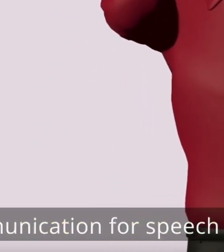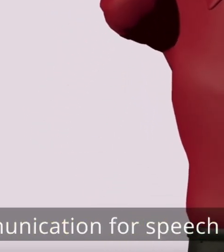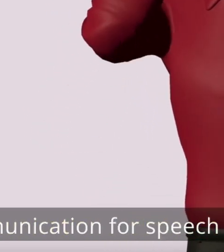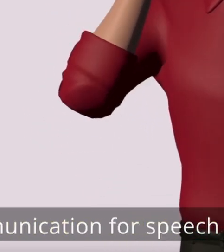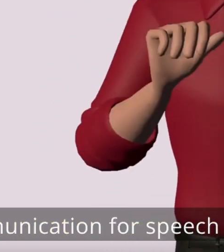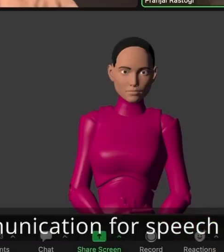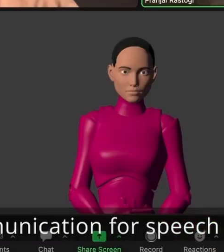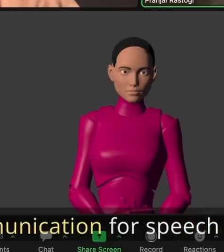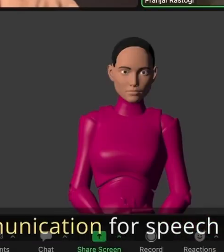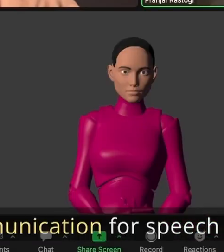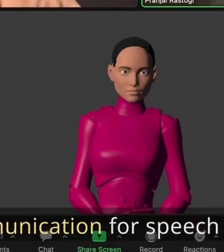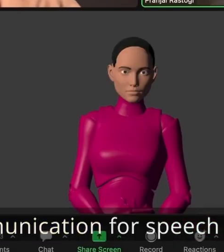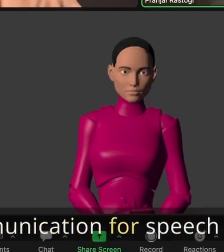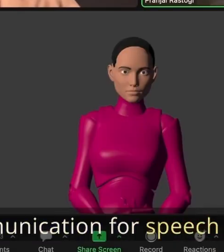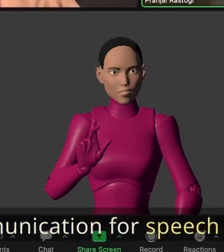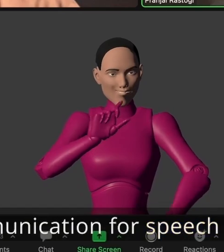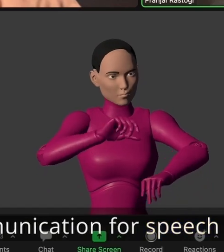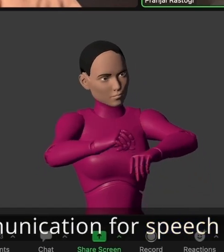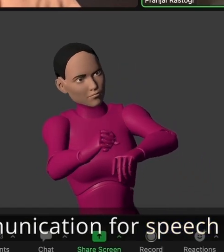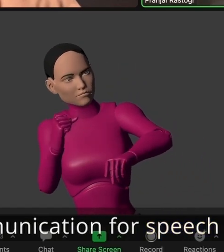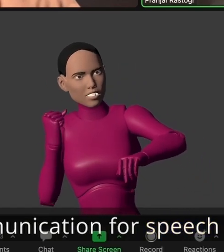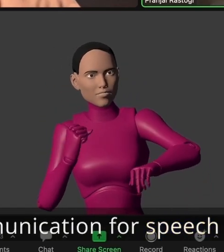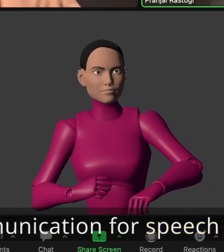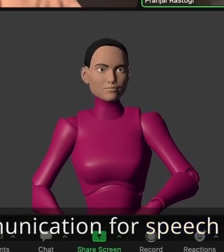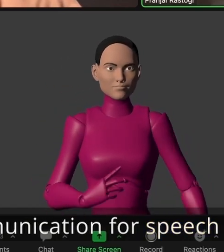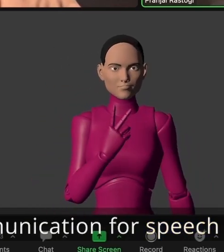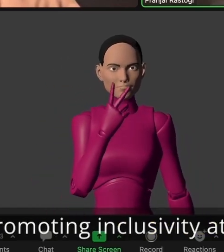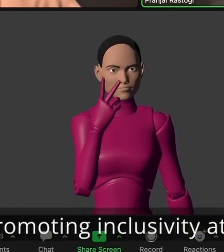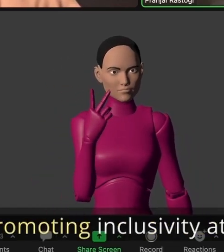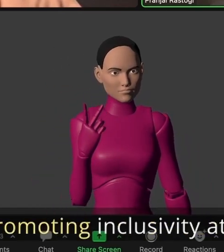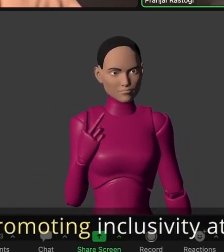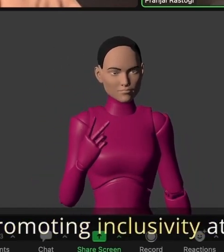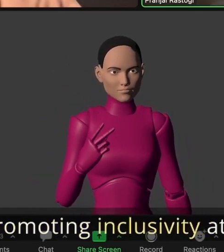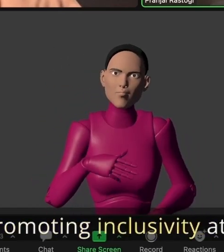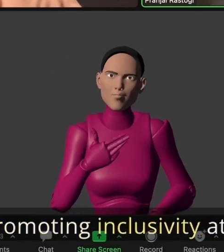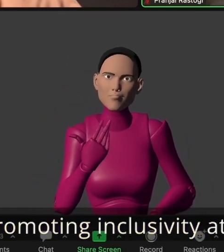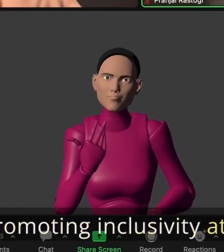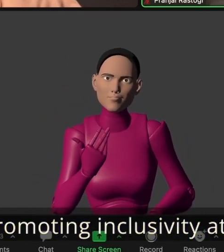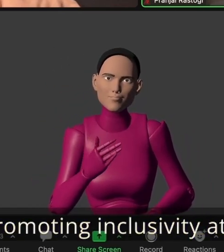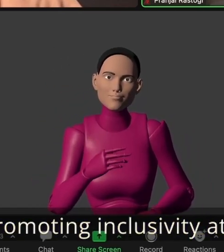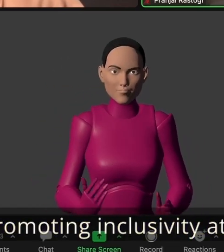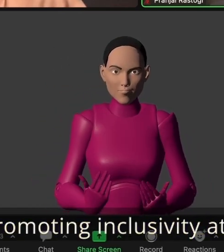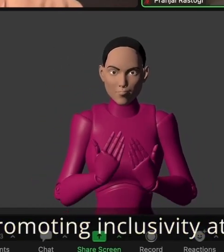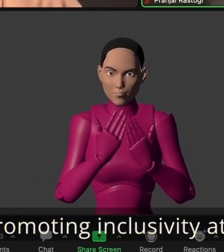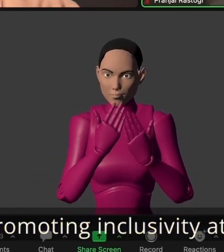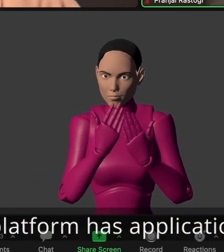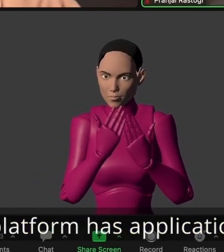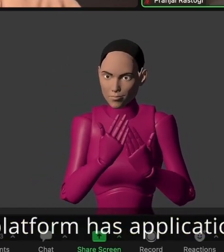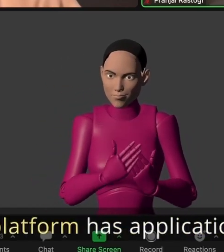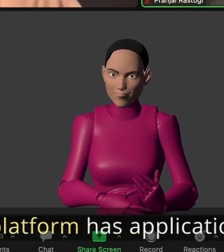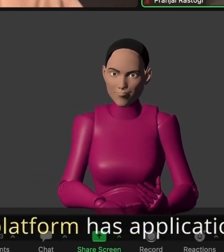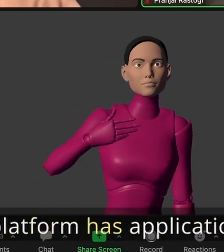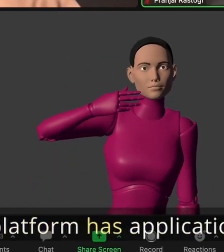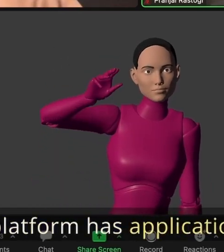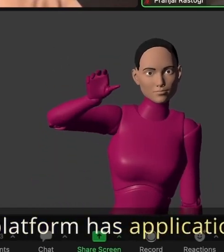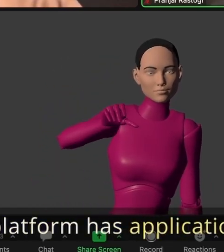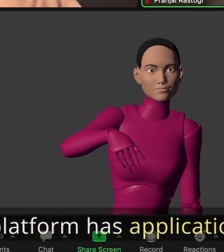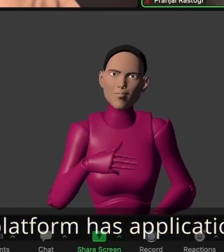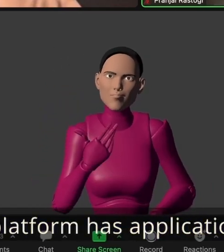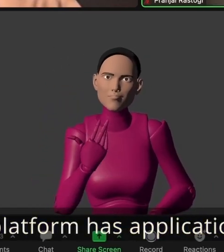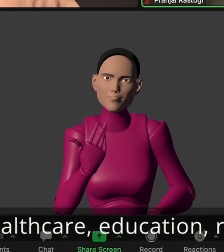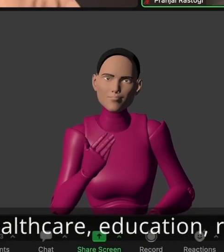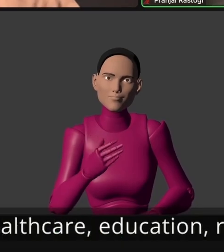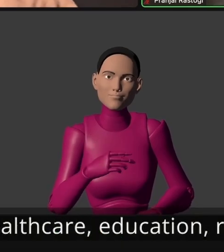We are not only enabling communication for speech impaired individuals, but also promoting inclusivity at every step. This platform has